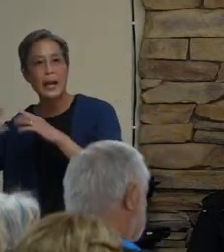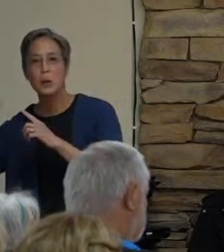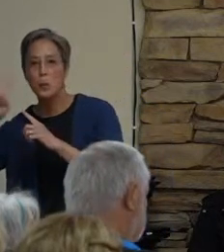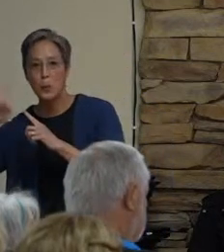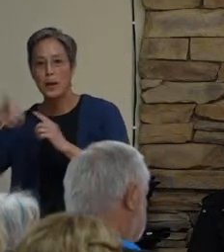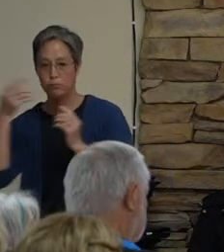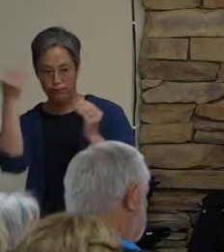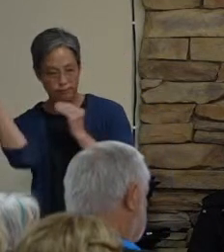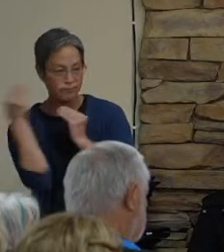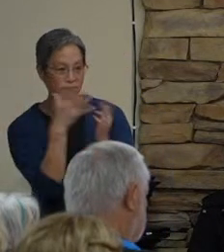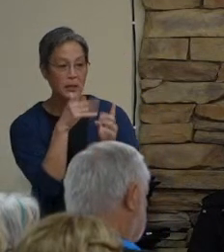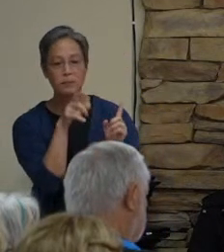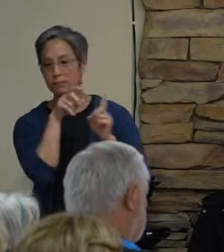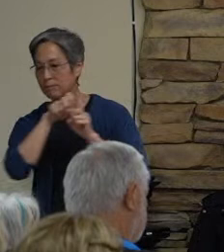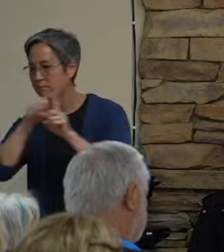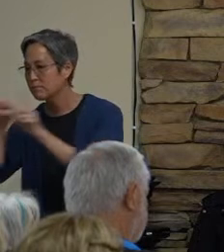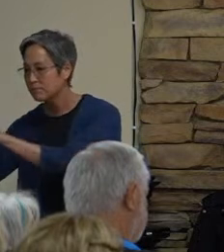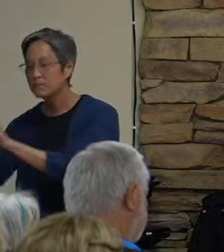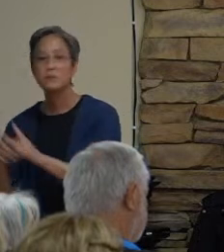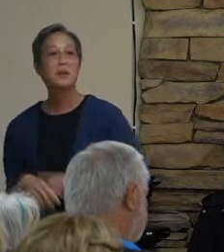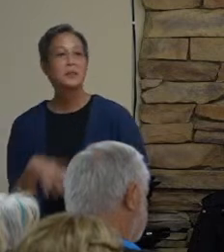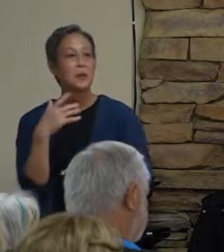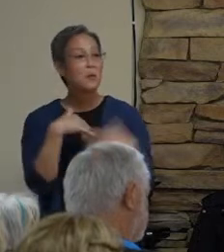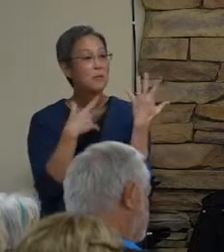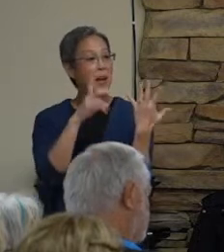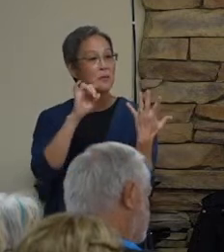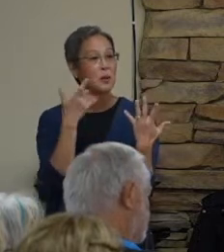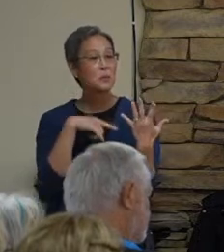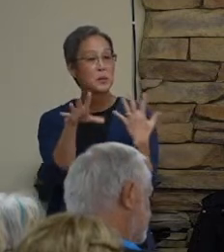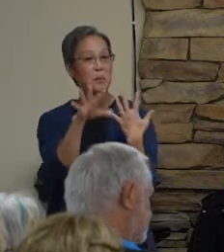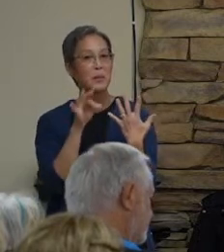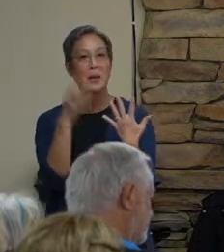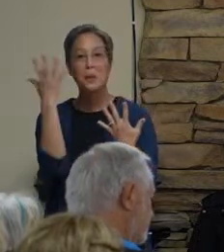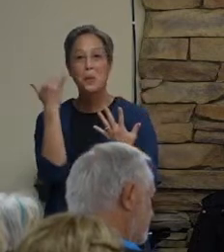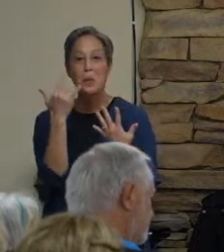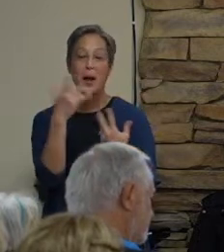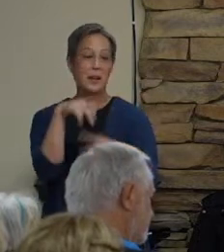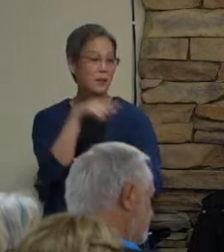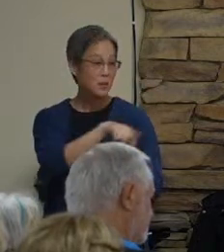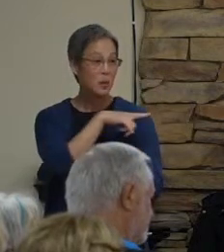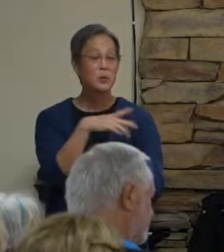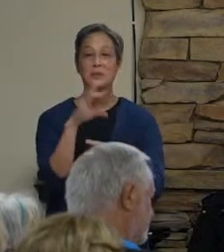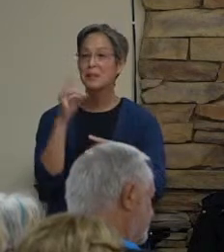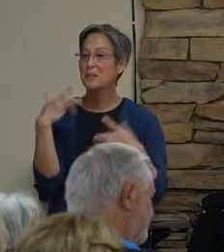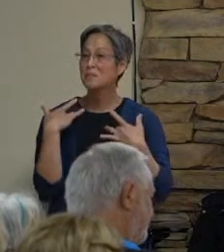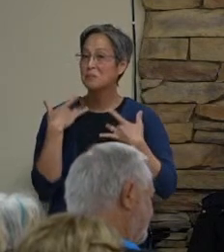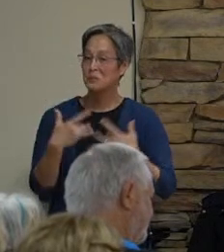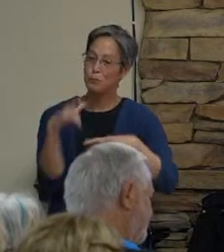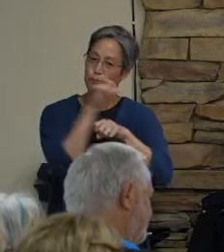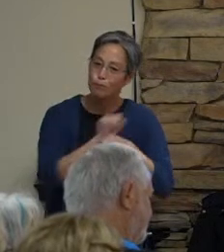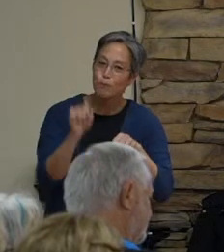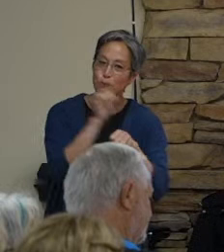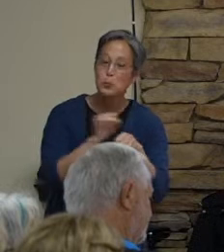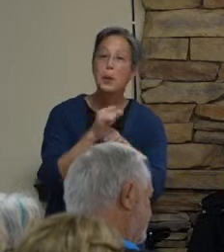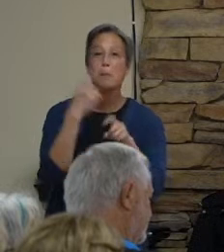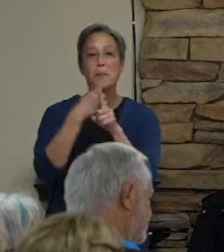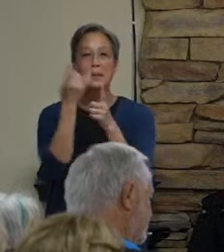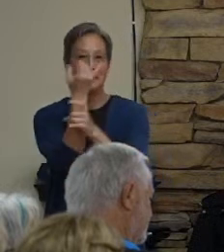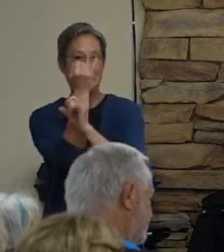dogs were chosen for our program based on their high work drive and their independent